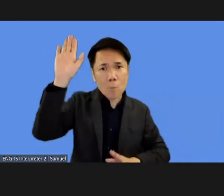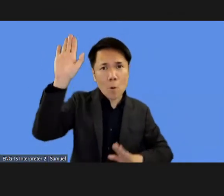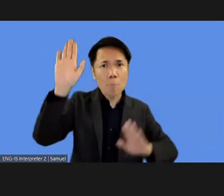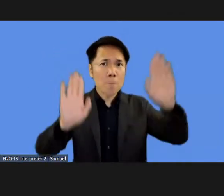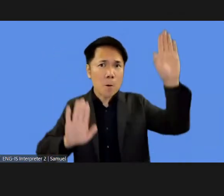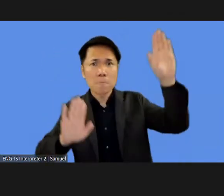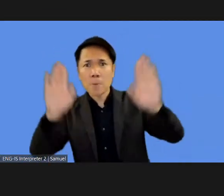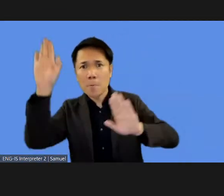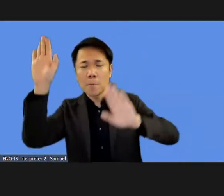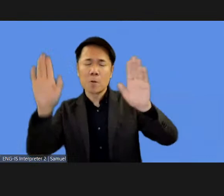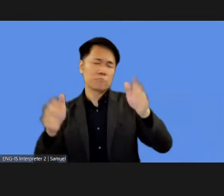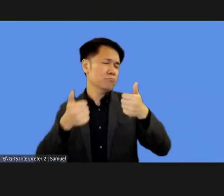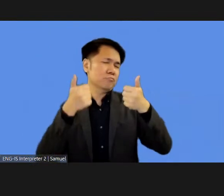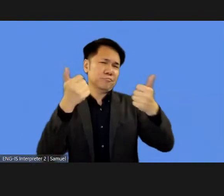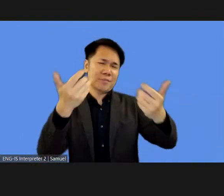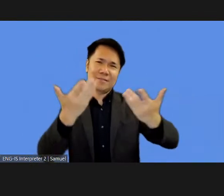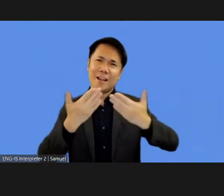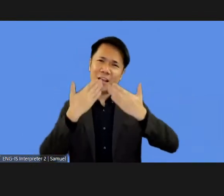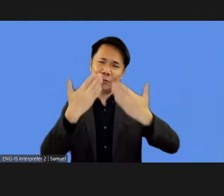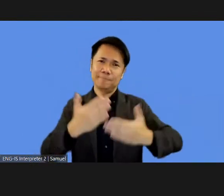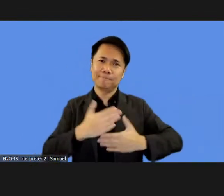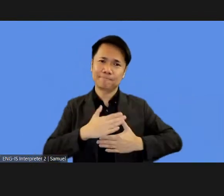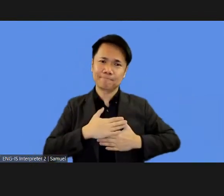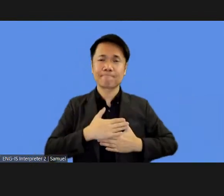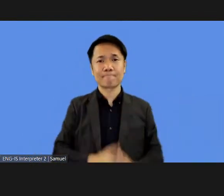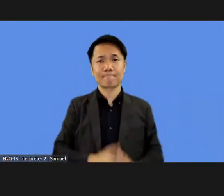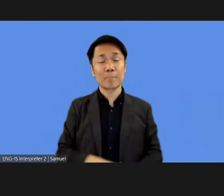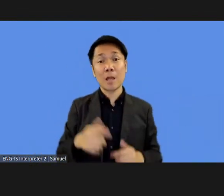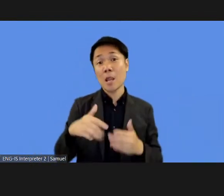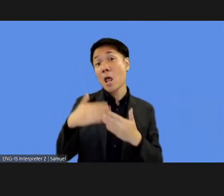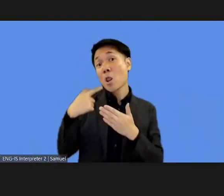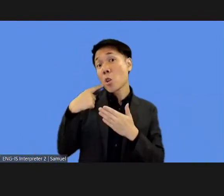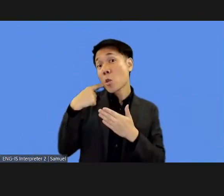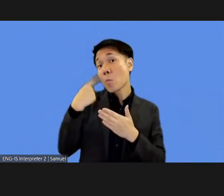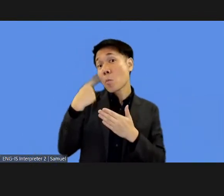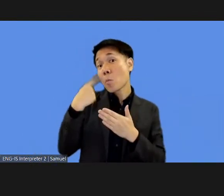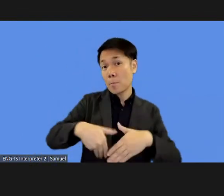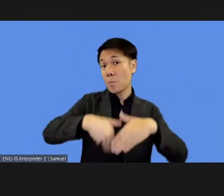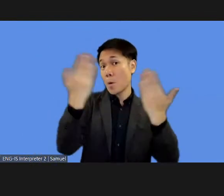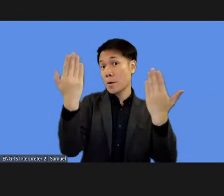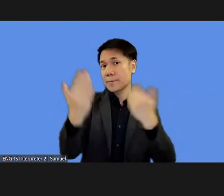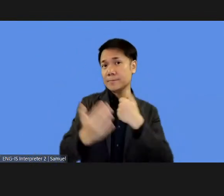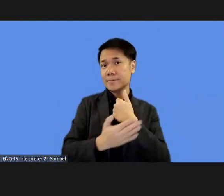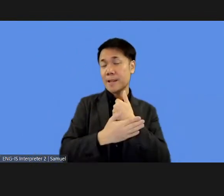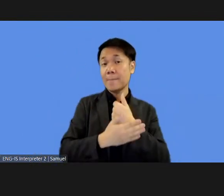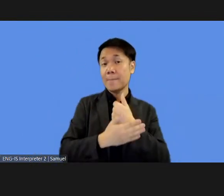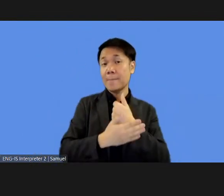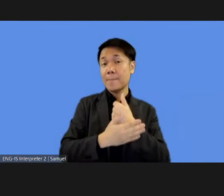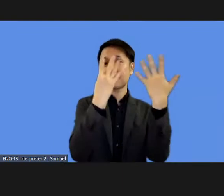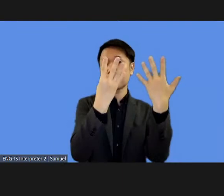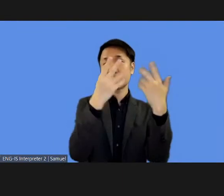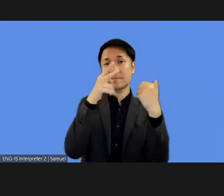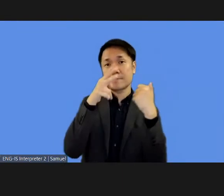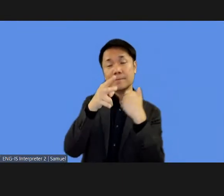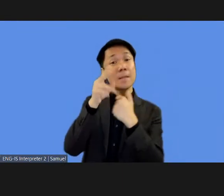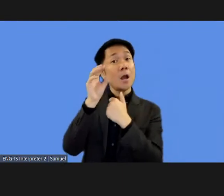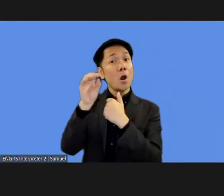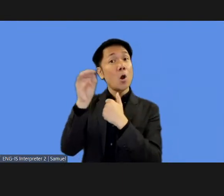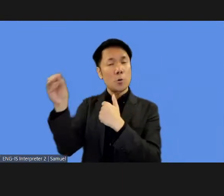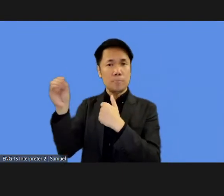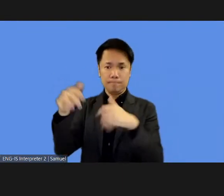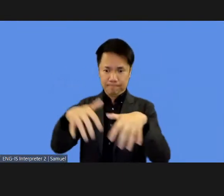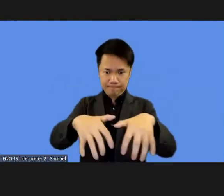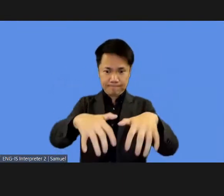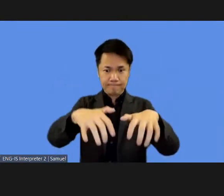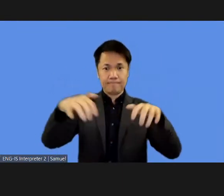are most welcome. The continuation of our work. Tomorrow morning, we reconvene at 9 a.m., where we will have the plenary